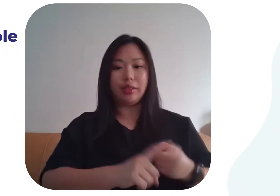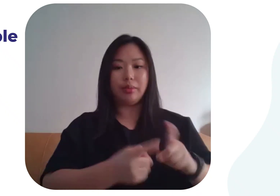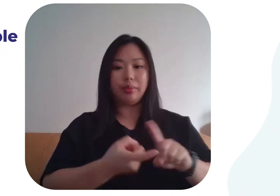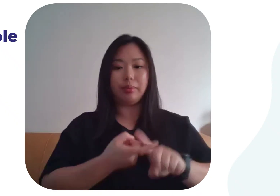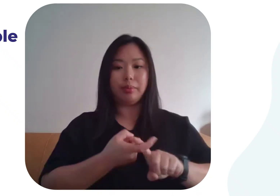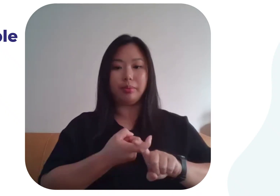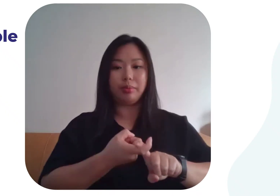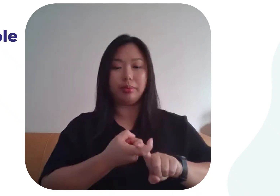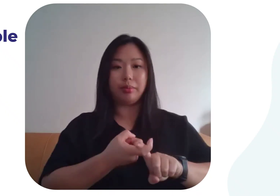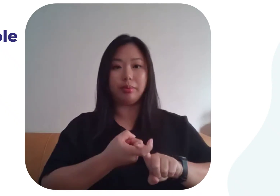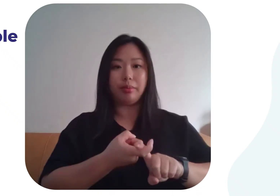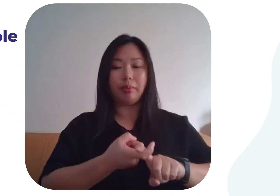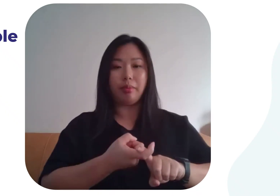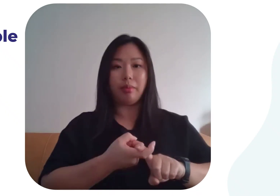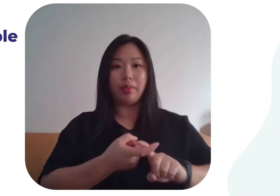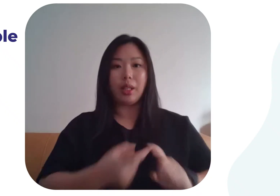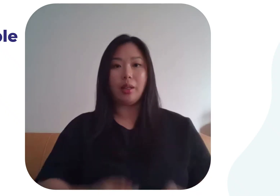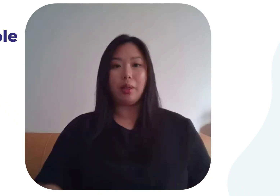Friend.